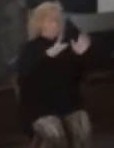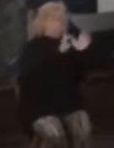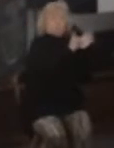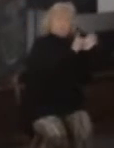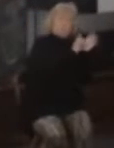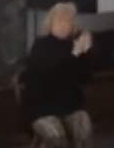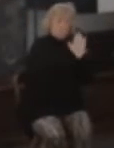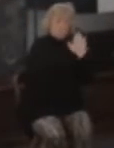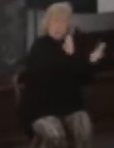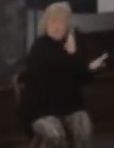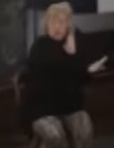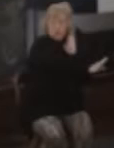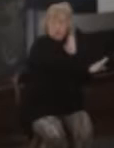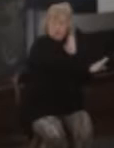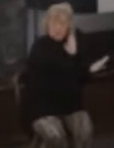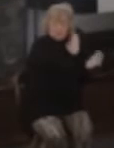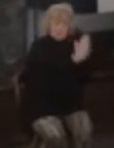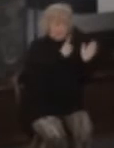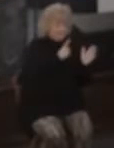twice.